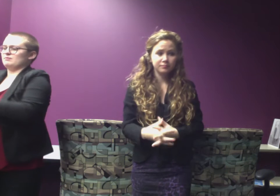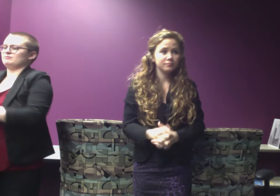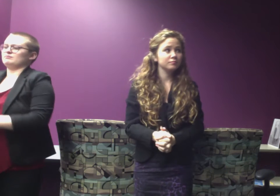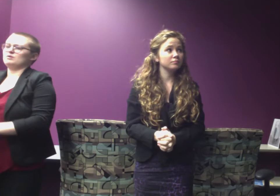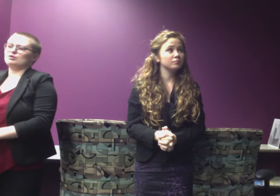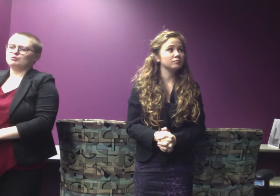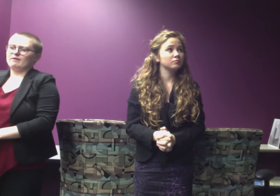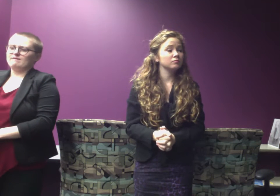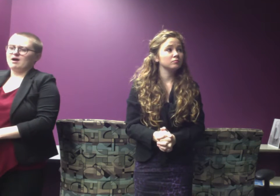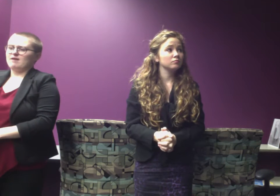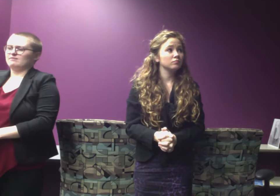above 0.